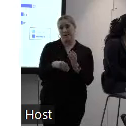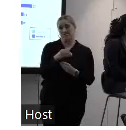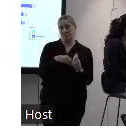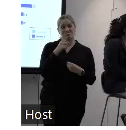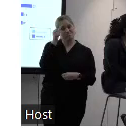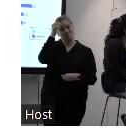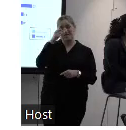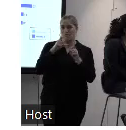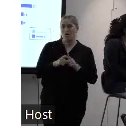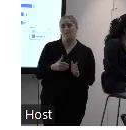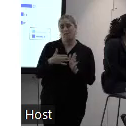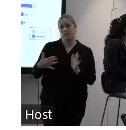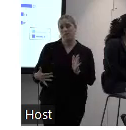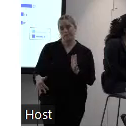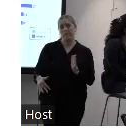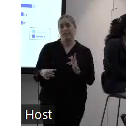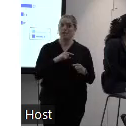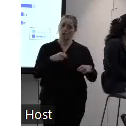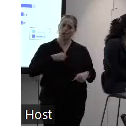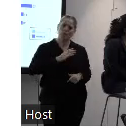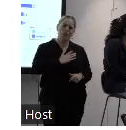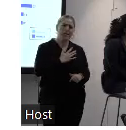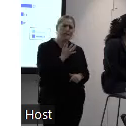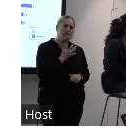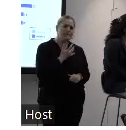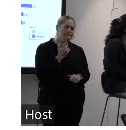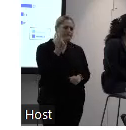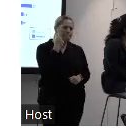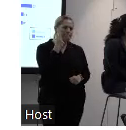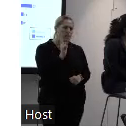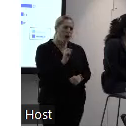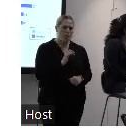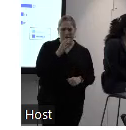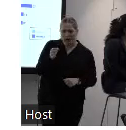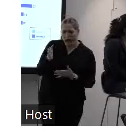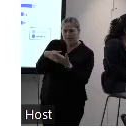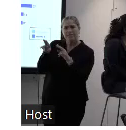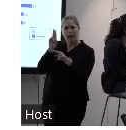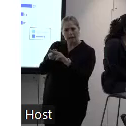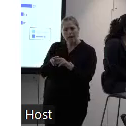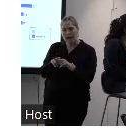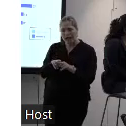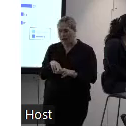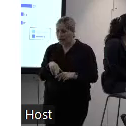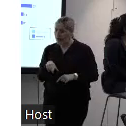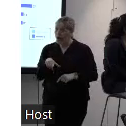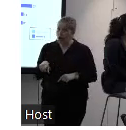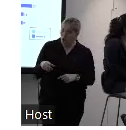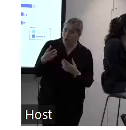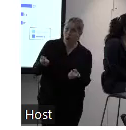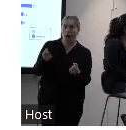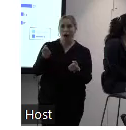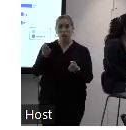found really interesting was we asked caregivers, what interventions have you accessed that